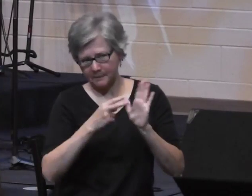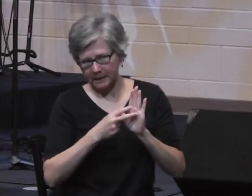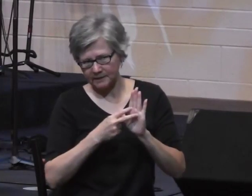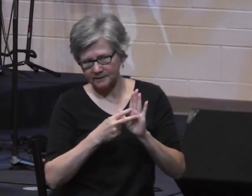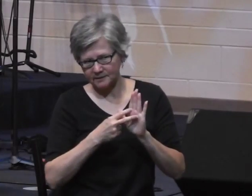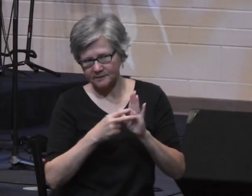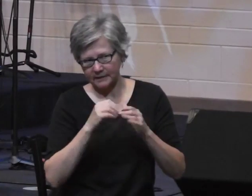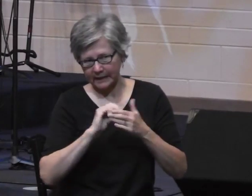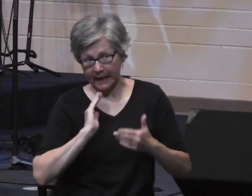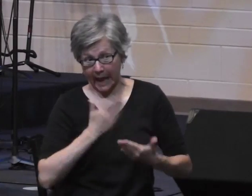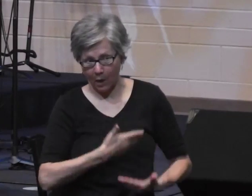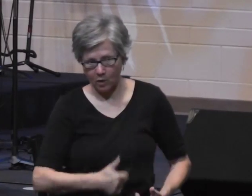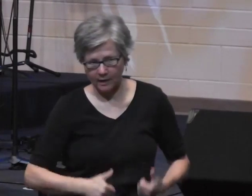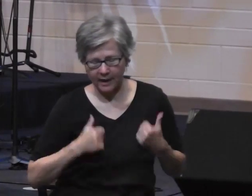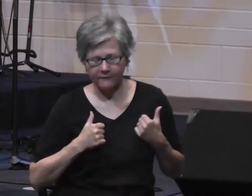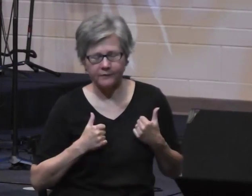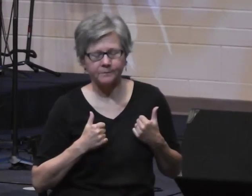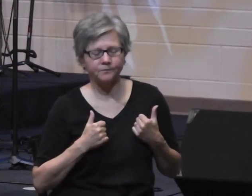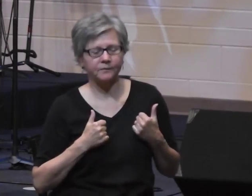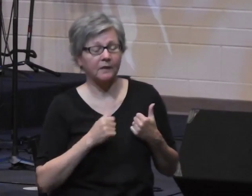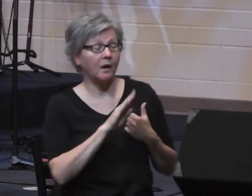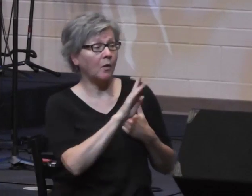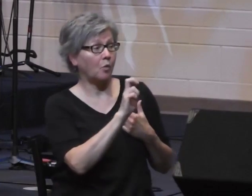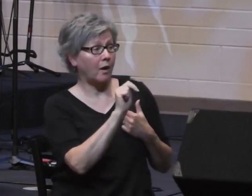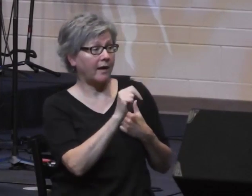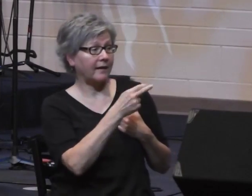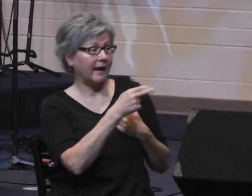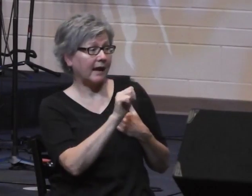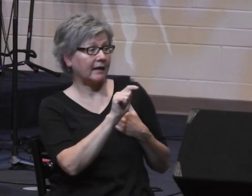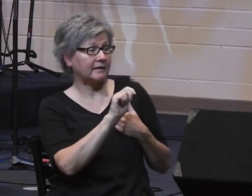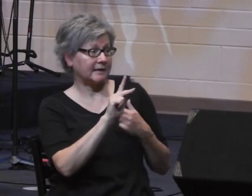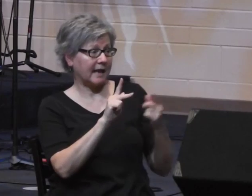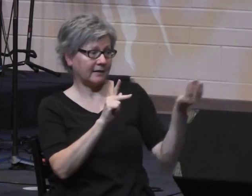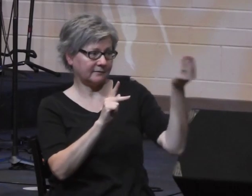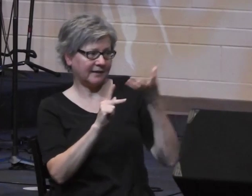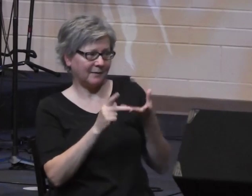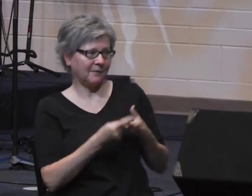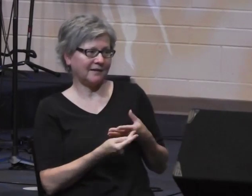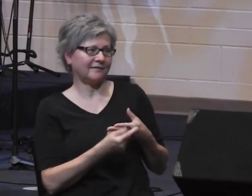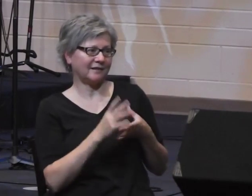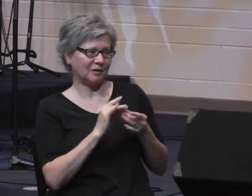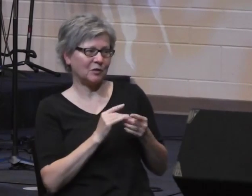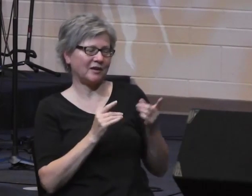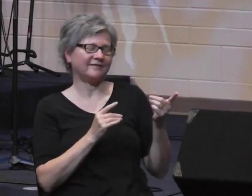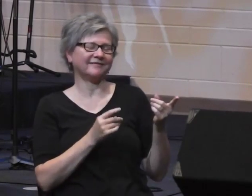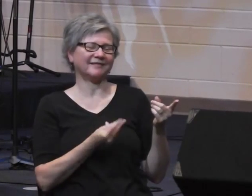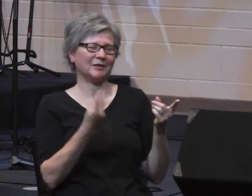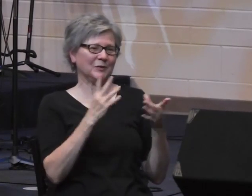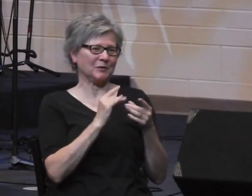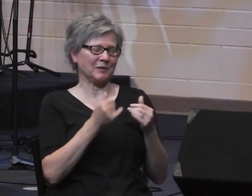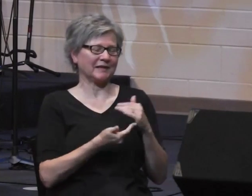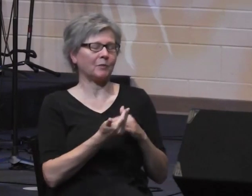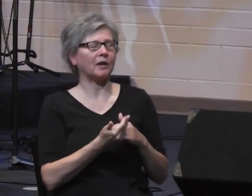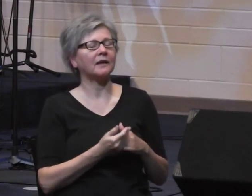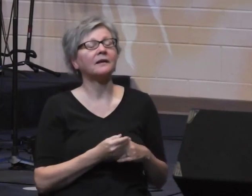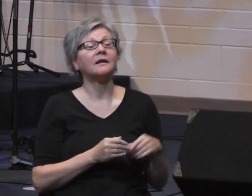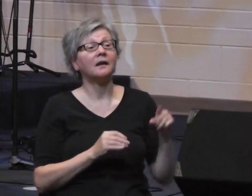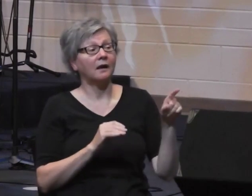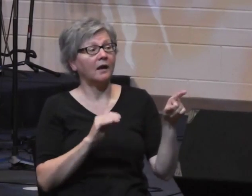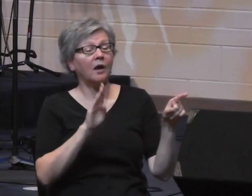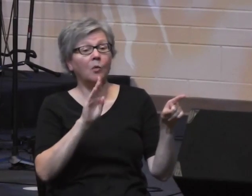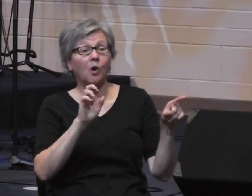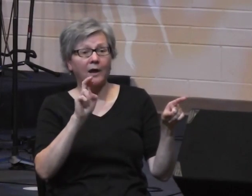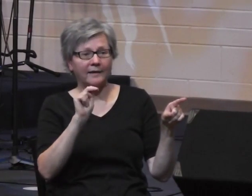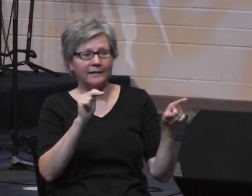life. I got this story from Brian Haytek. Brian, you get two stories this morning, Brian Haytek, and